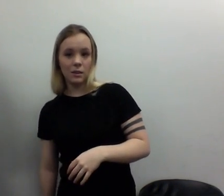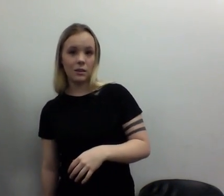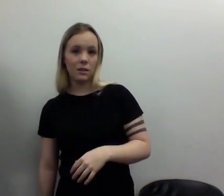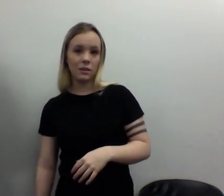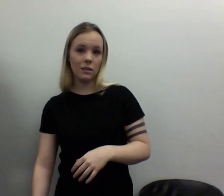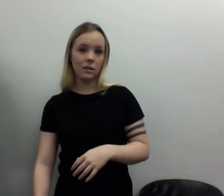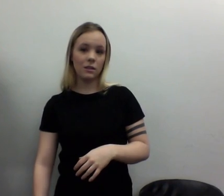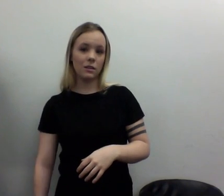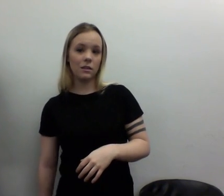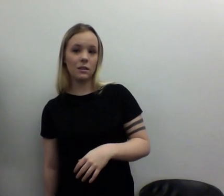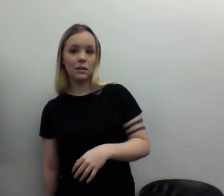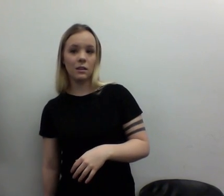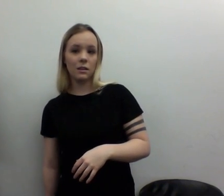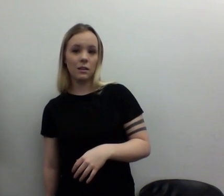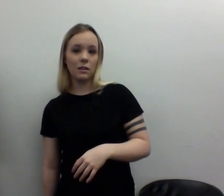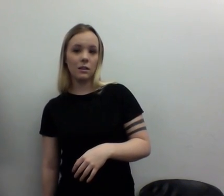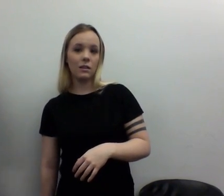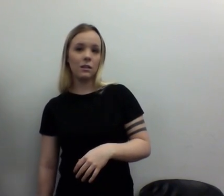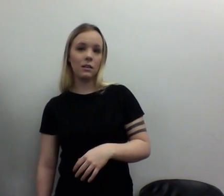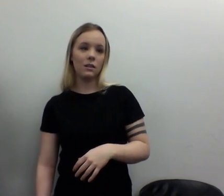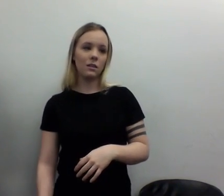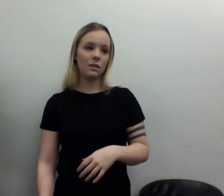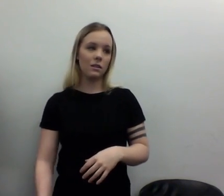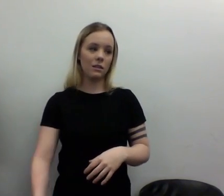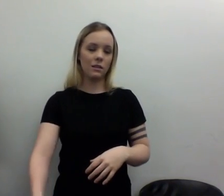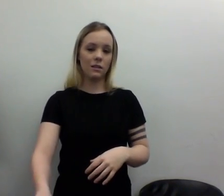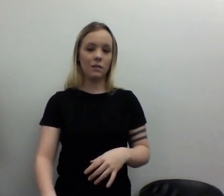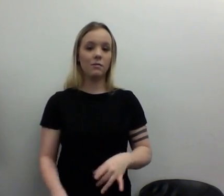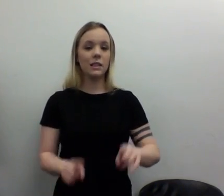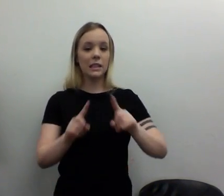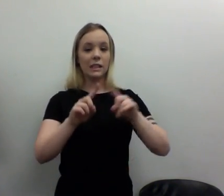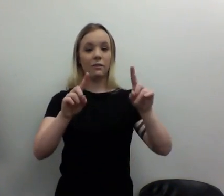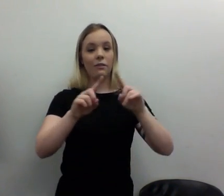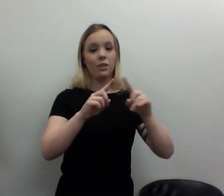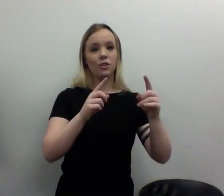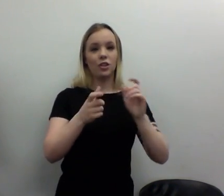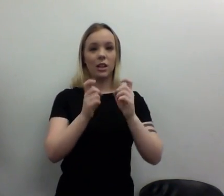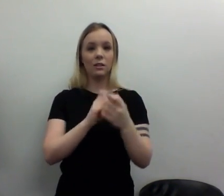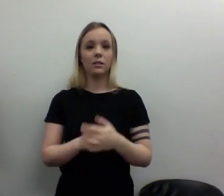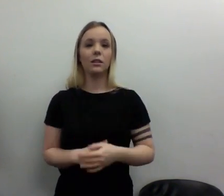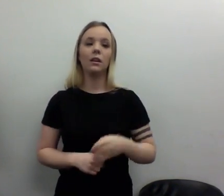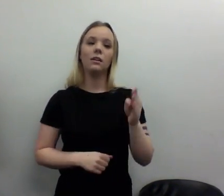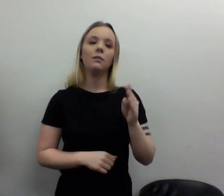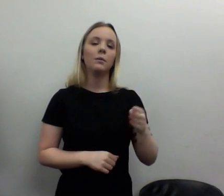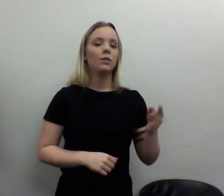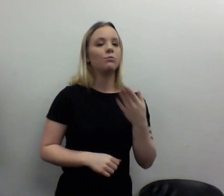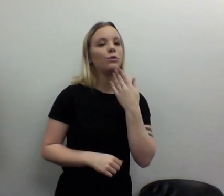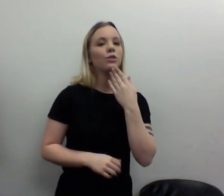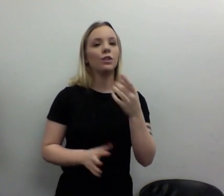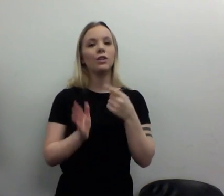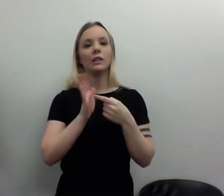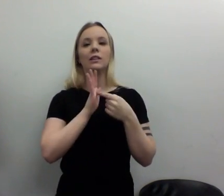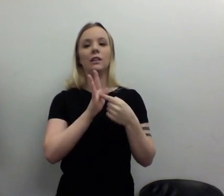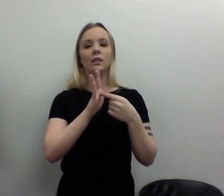change. That's the number 21. So what happened This is to a make gun. a significant change? Well, Baltimore is a good example of the idea of